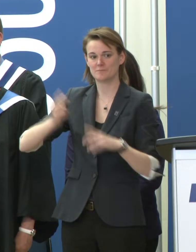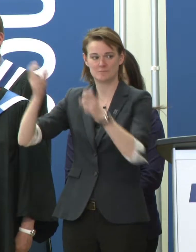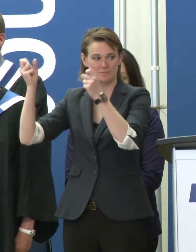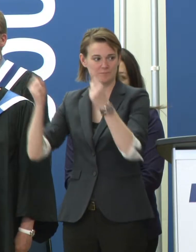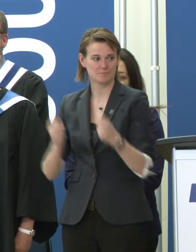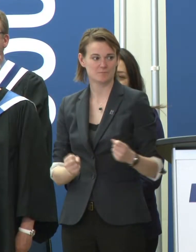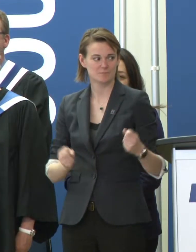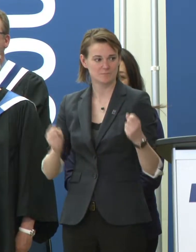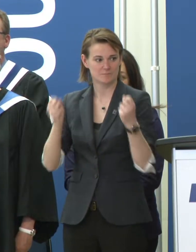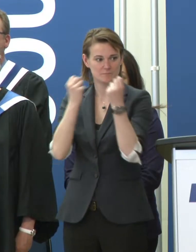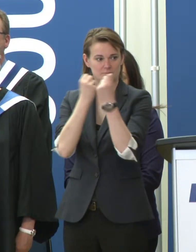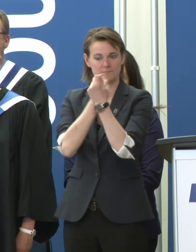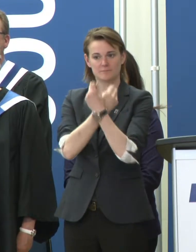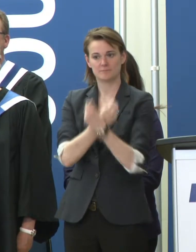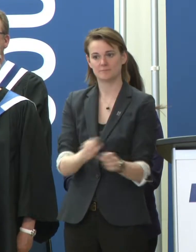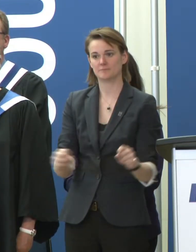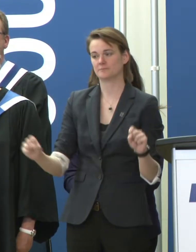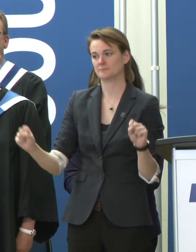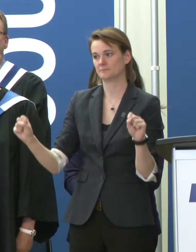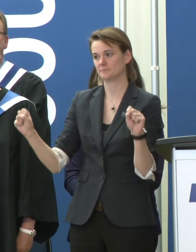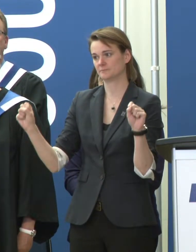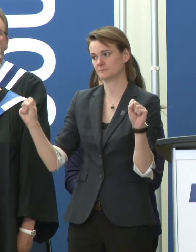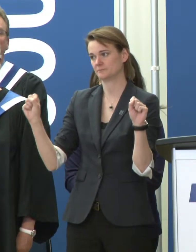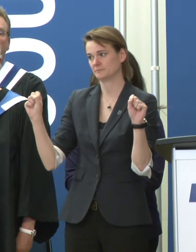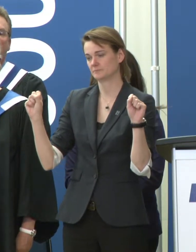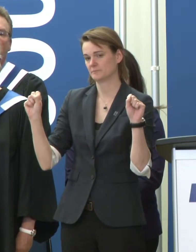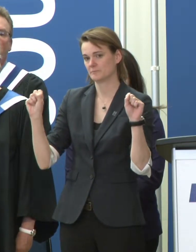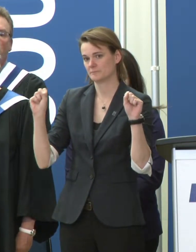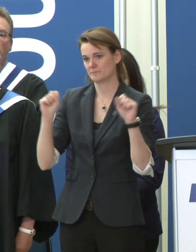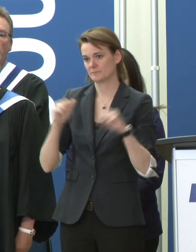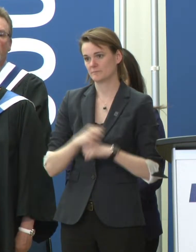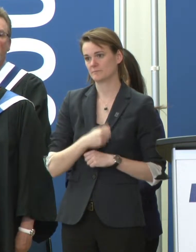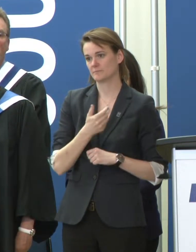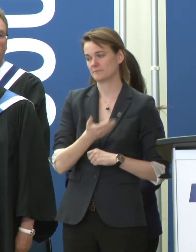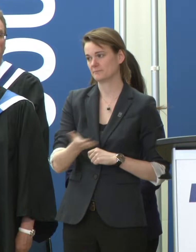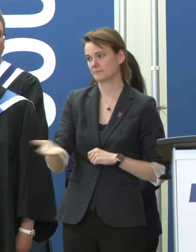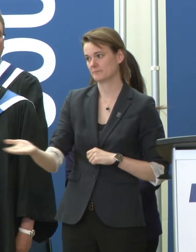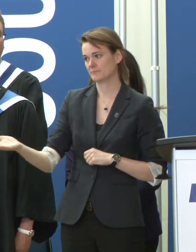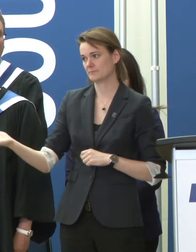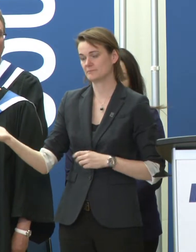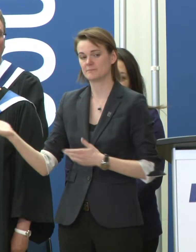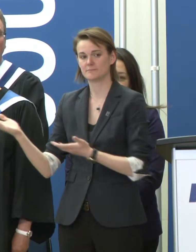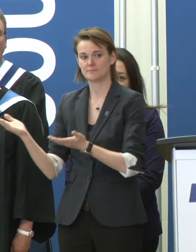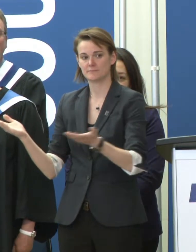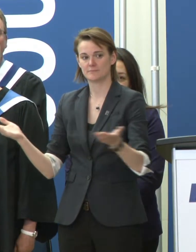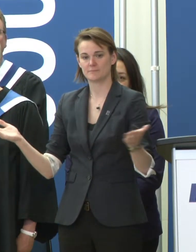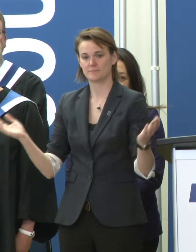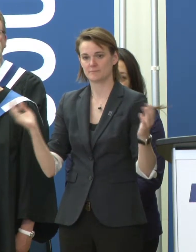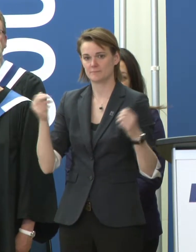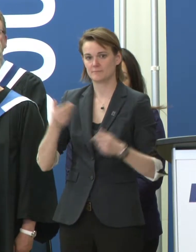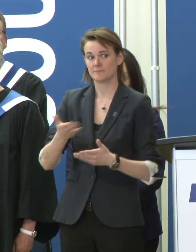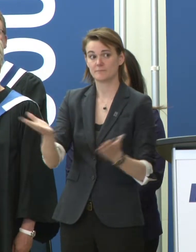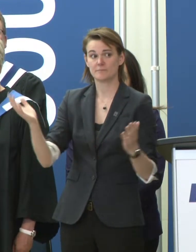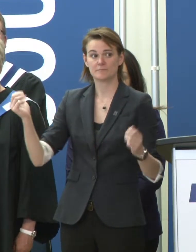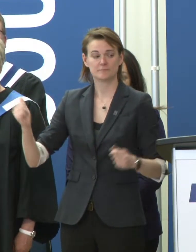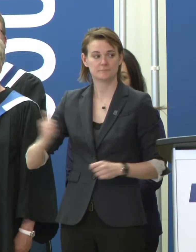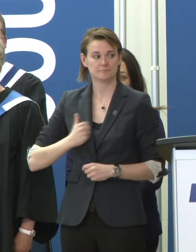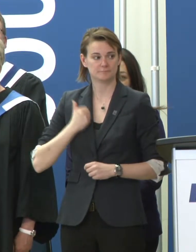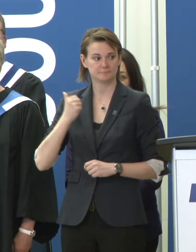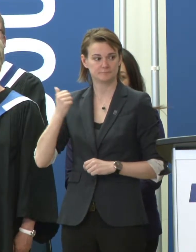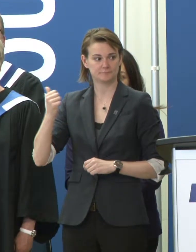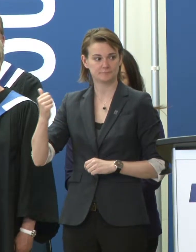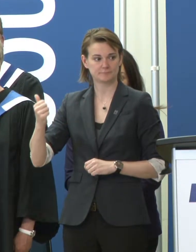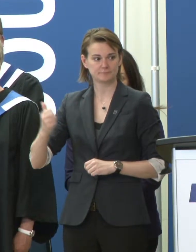true north strong and free. From far and wide,